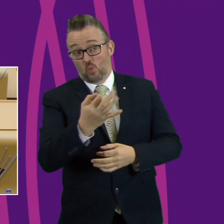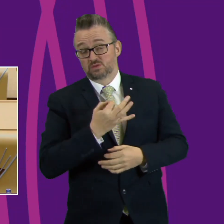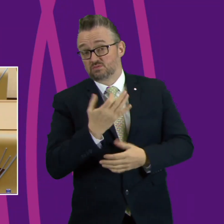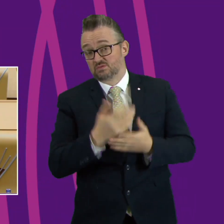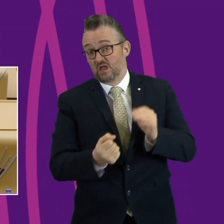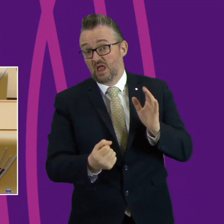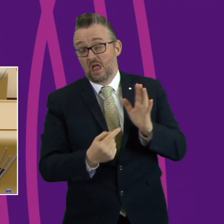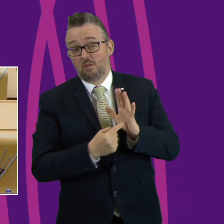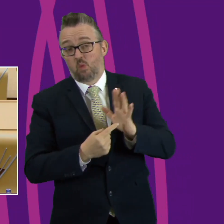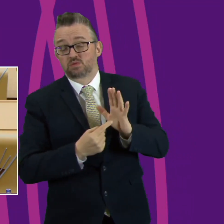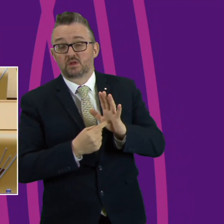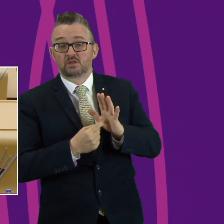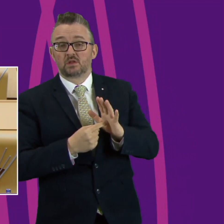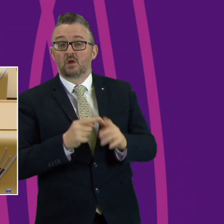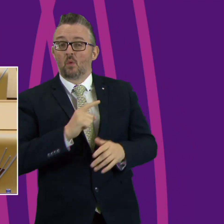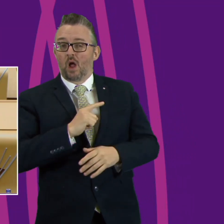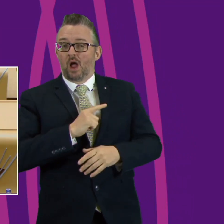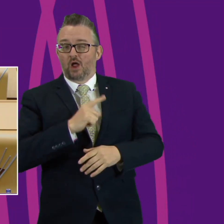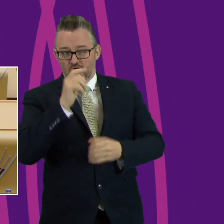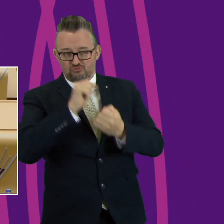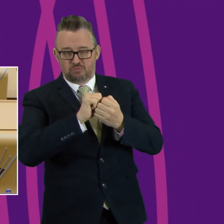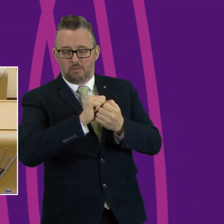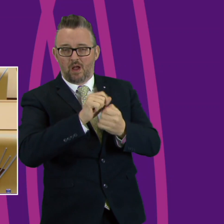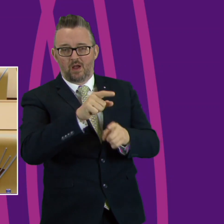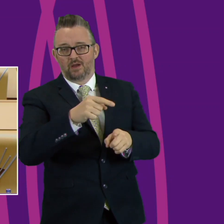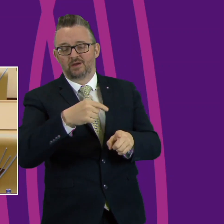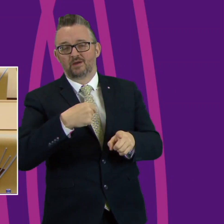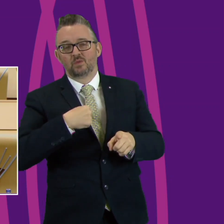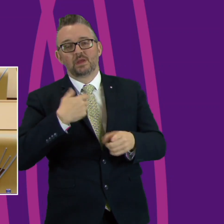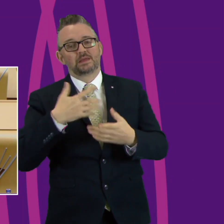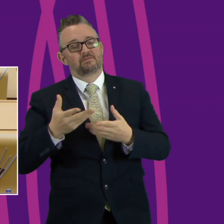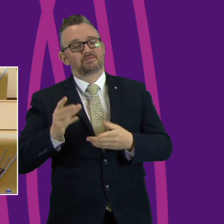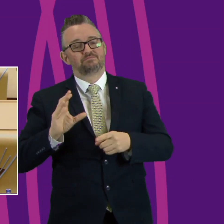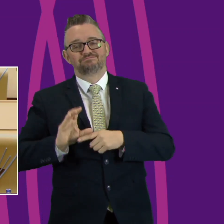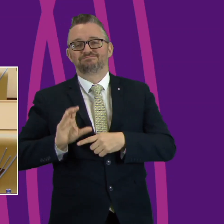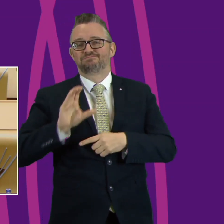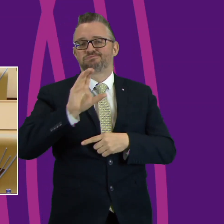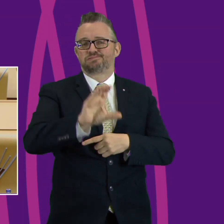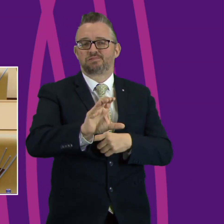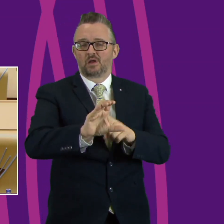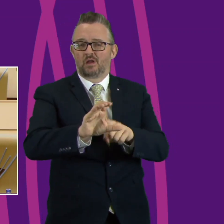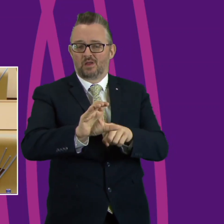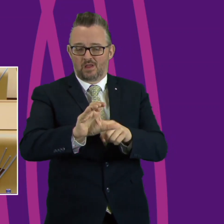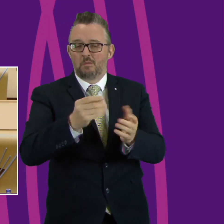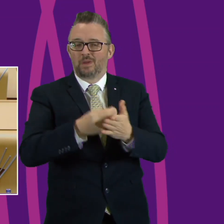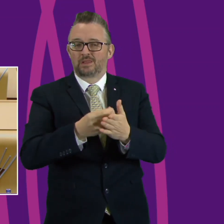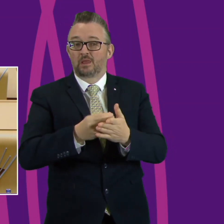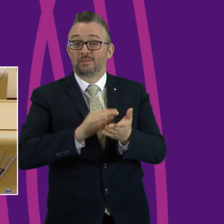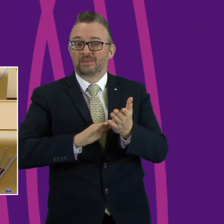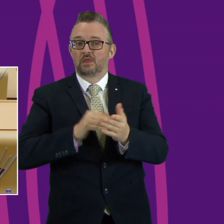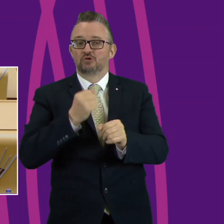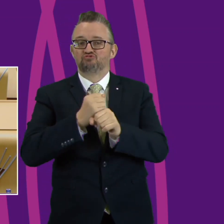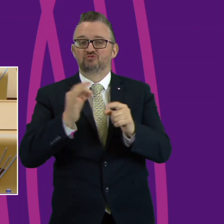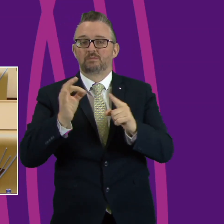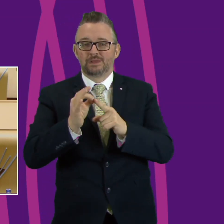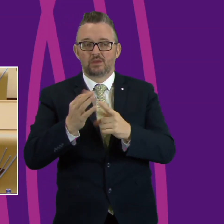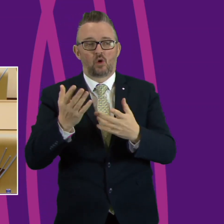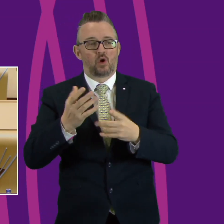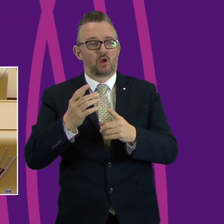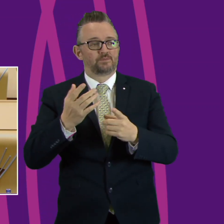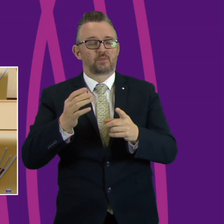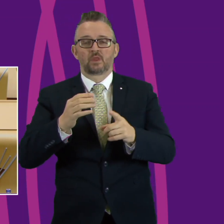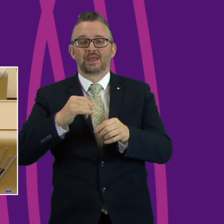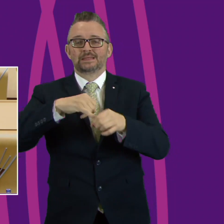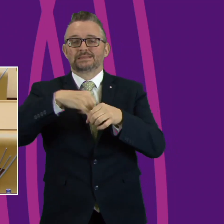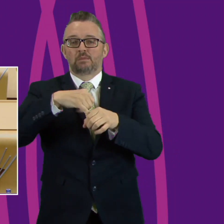Mr Adam, I'm sure, recalls, we provided additional investment to ensure that GPs and community pharmacy were